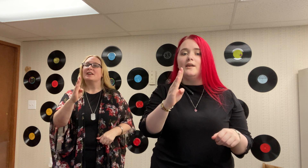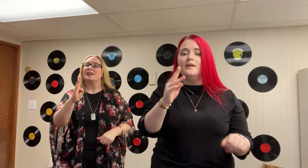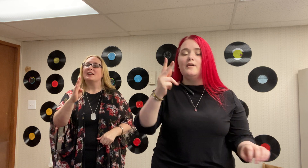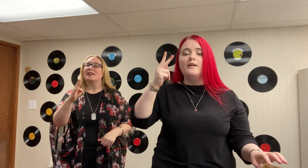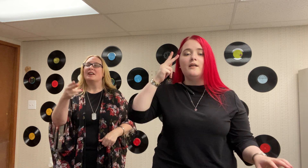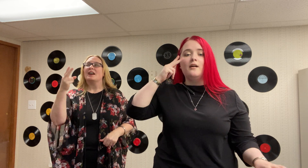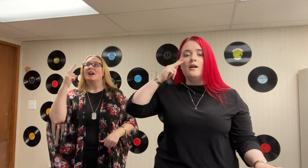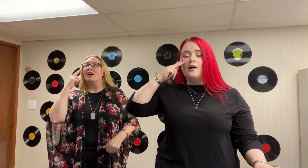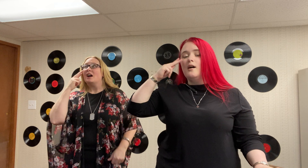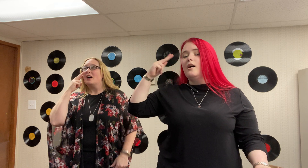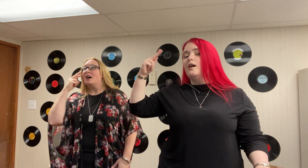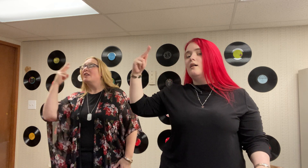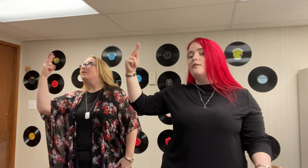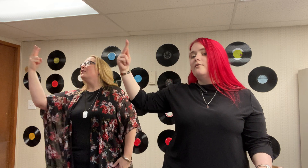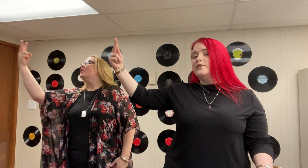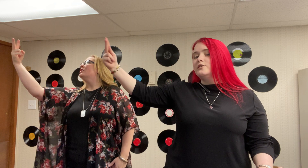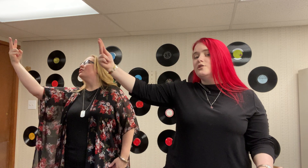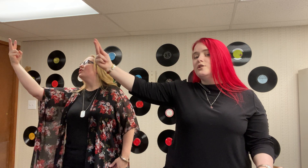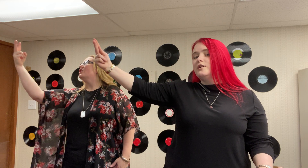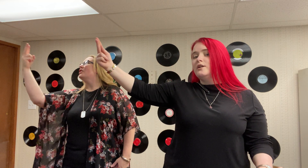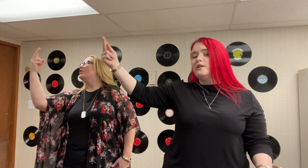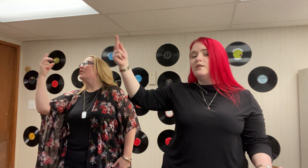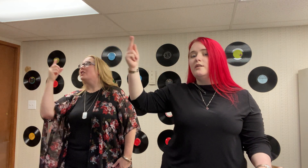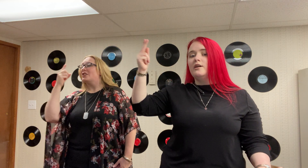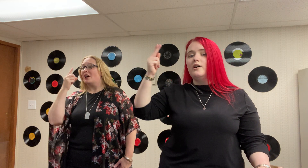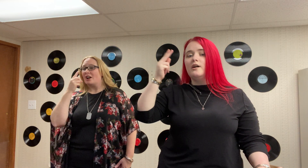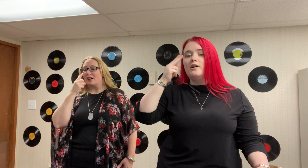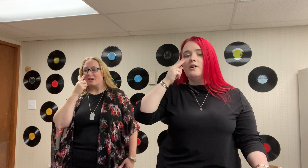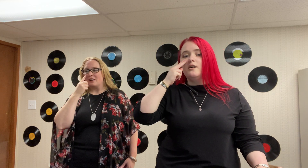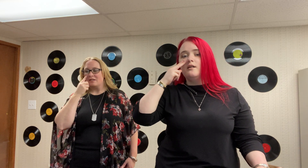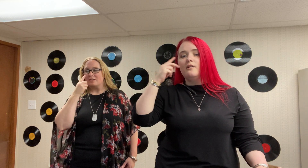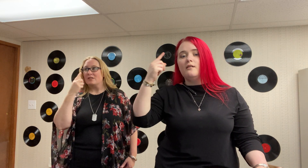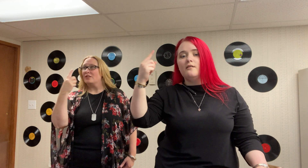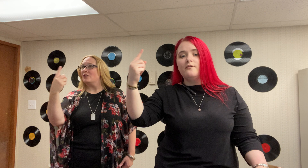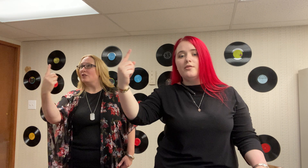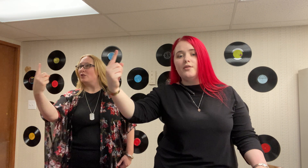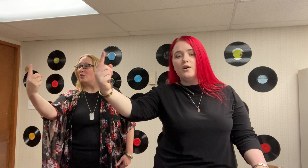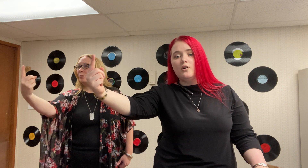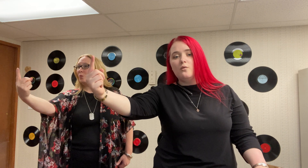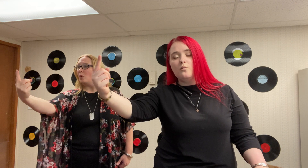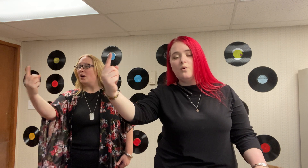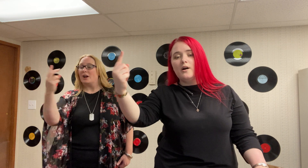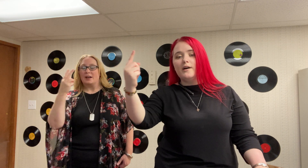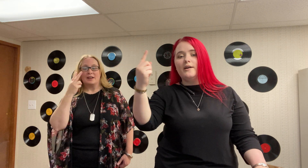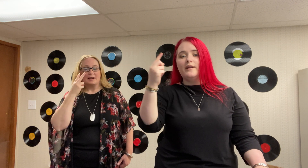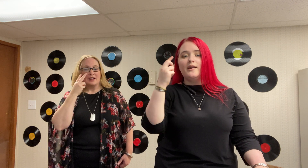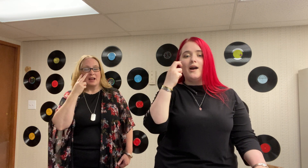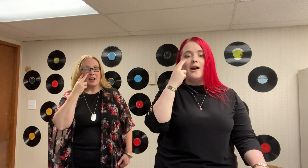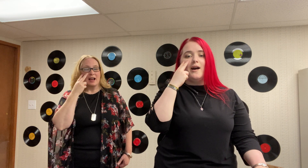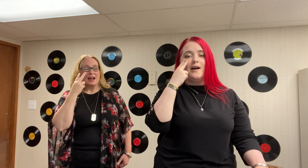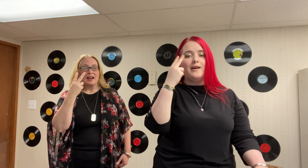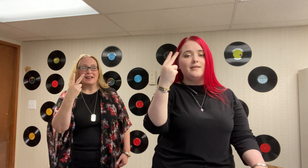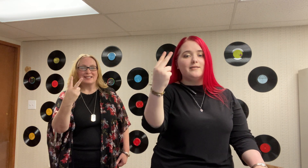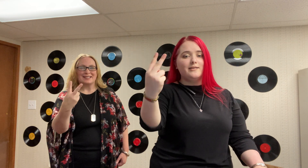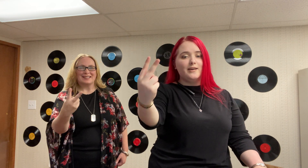be, a vision of the one I